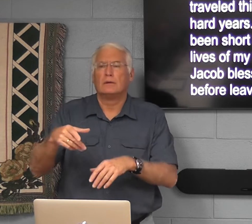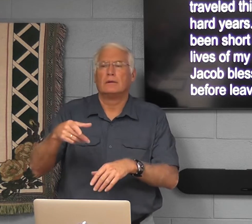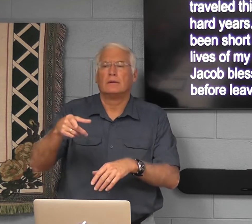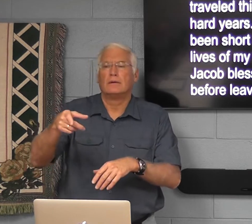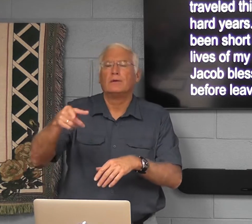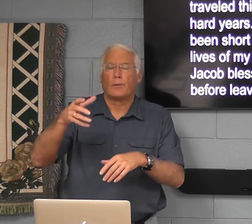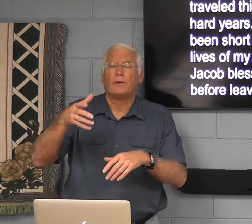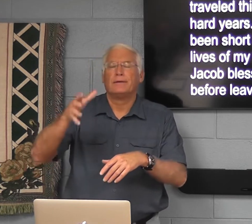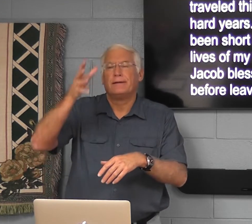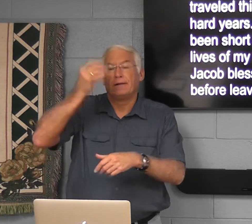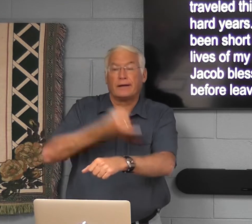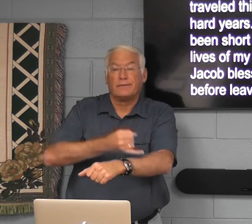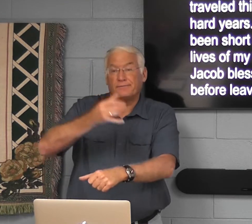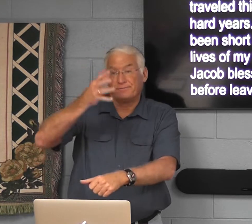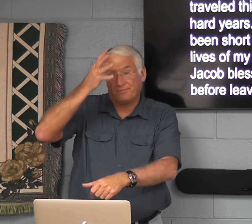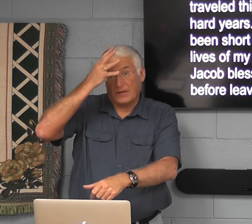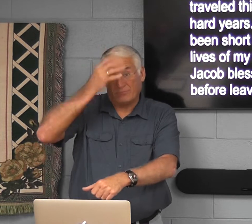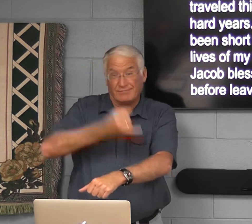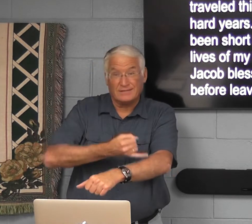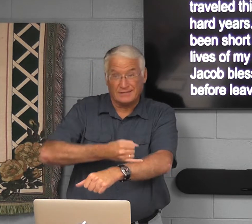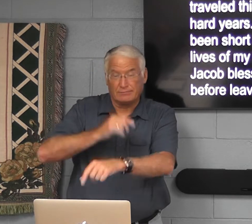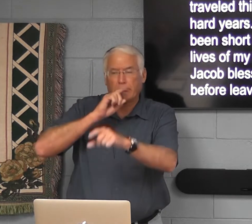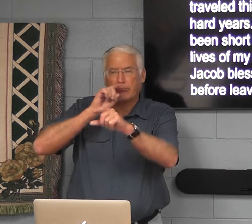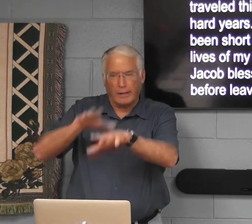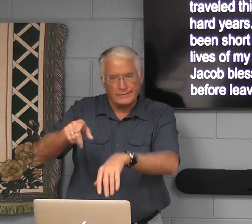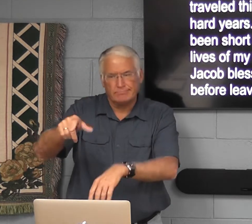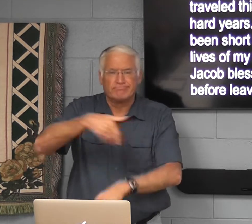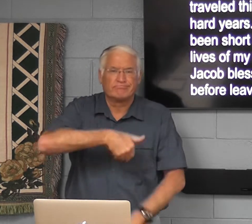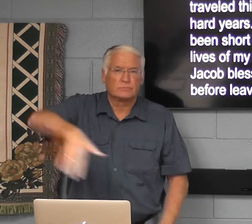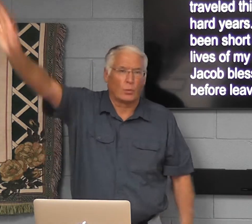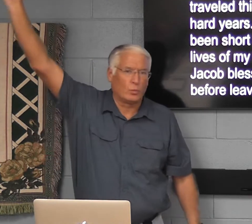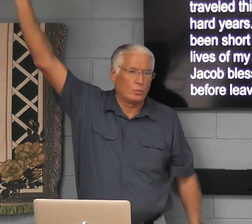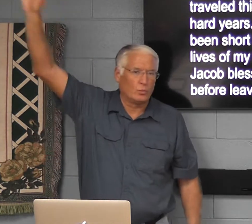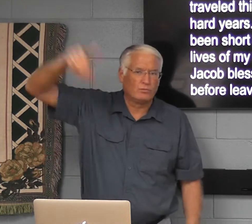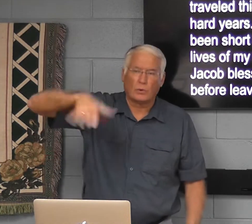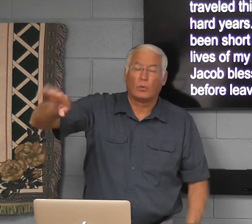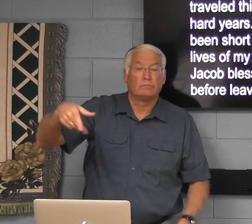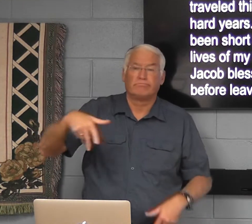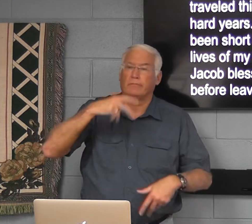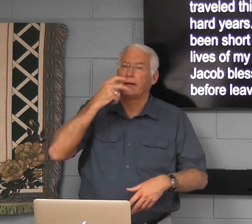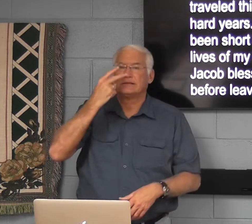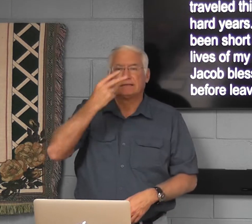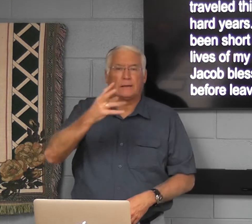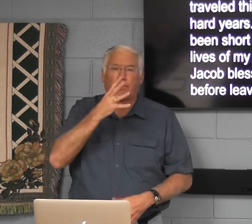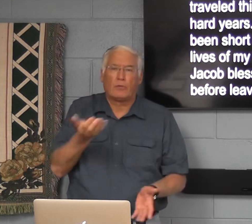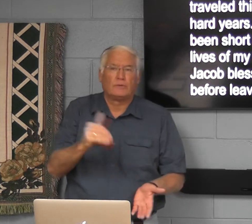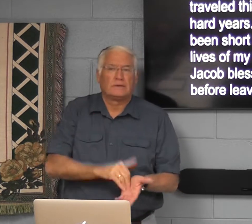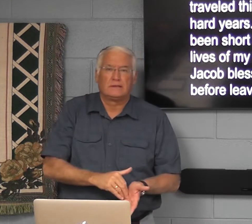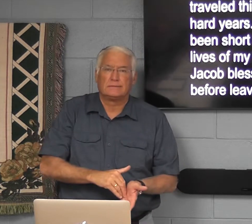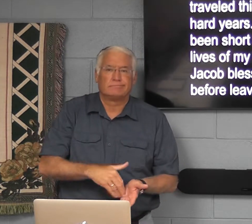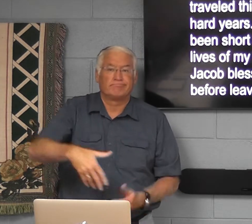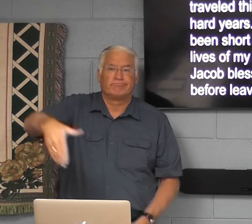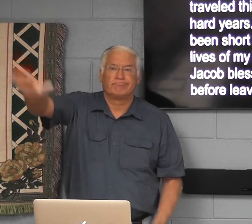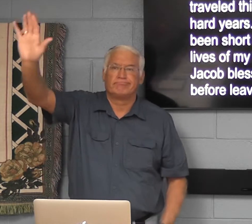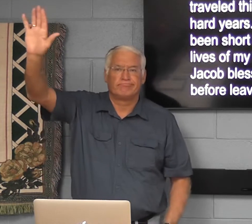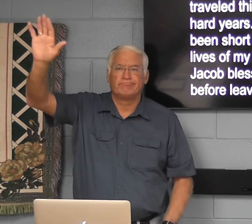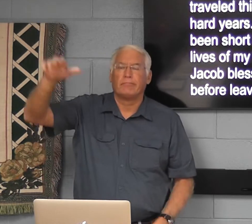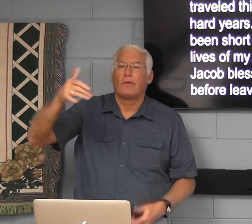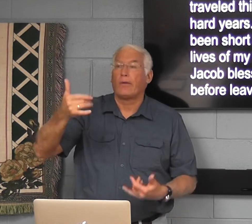Jacob away. So the father, Isaac, had blessed him and sent him. He would not see his